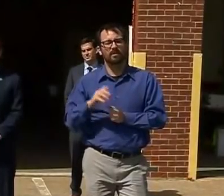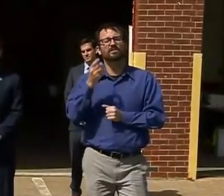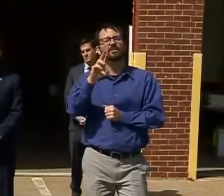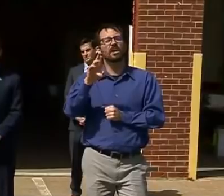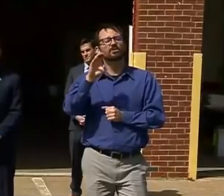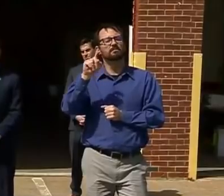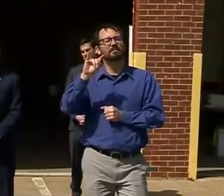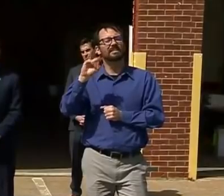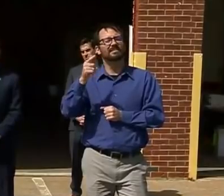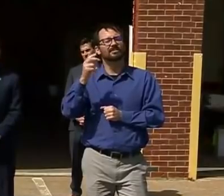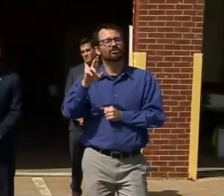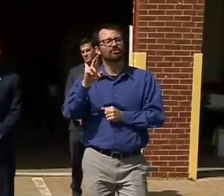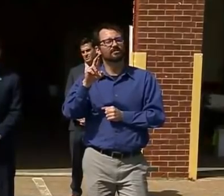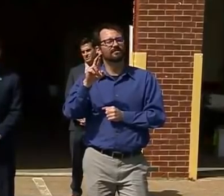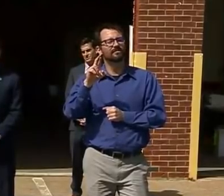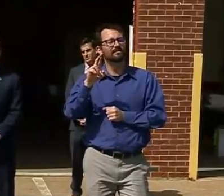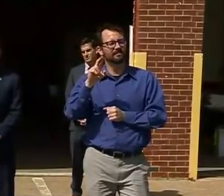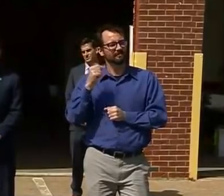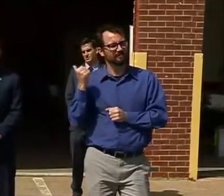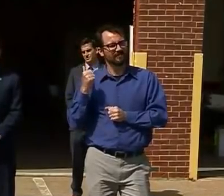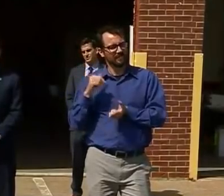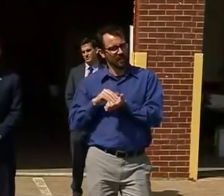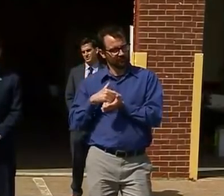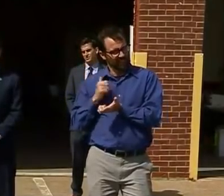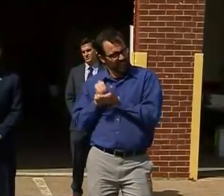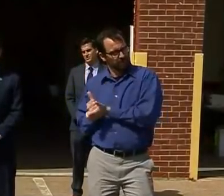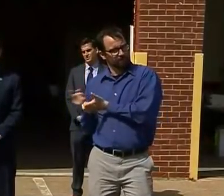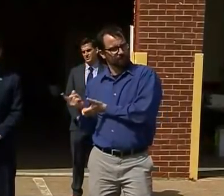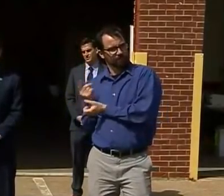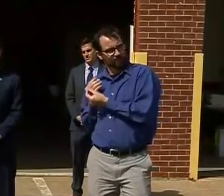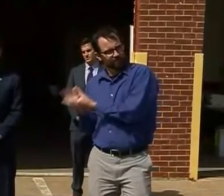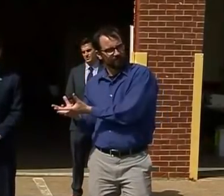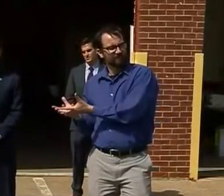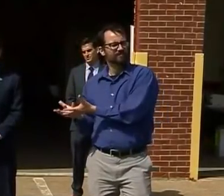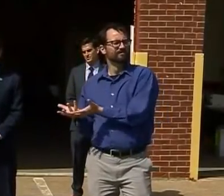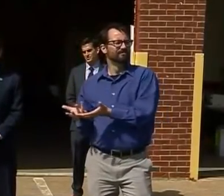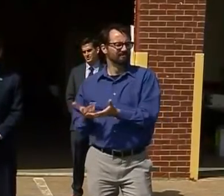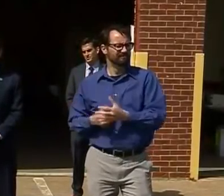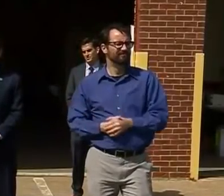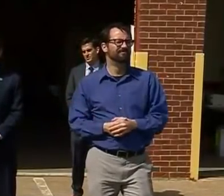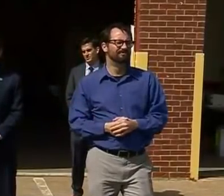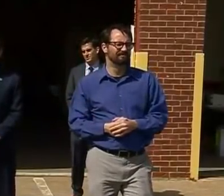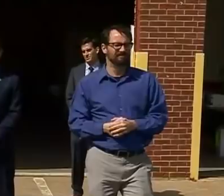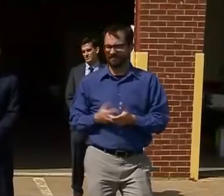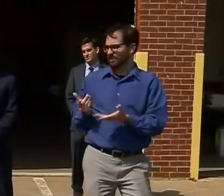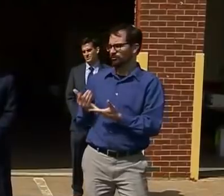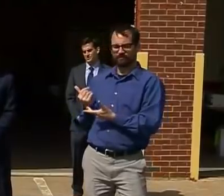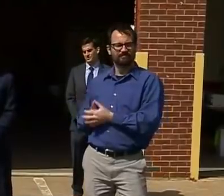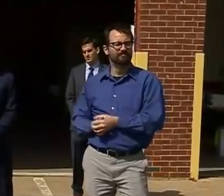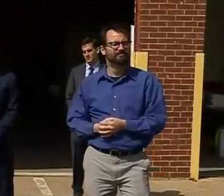20 years at Partners Healthcare and Battelle, it's really a thrill to see